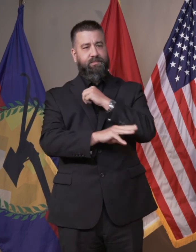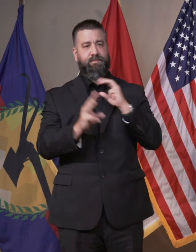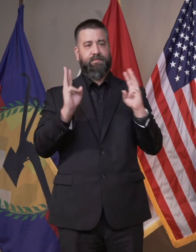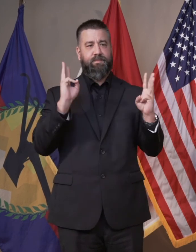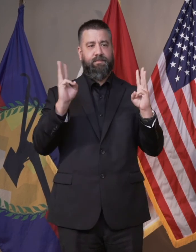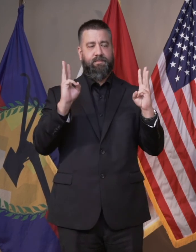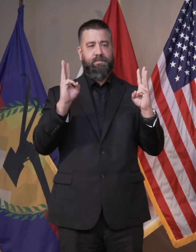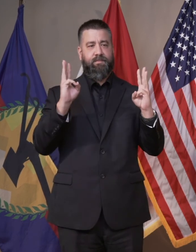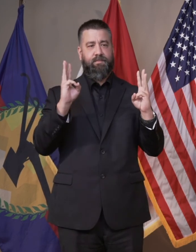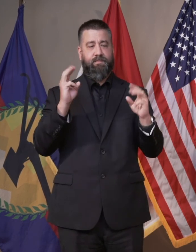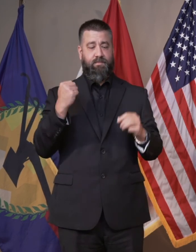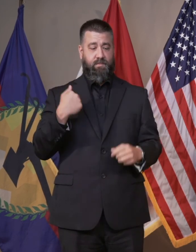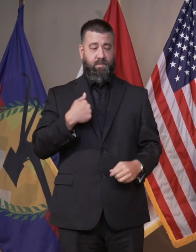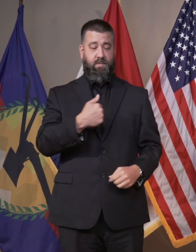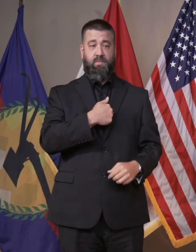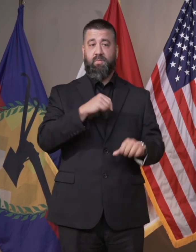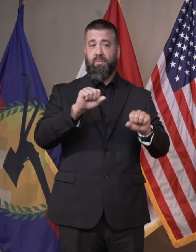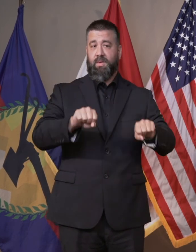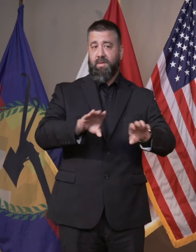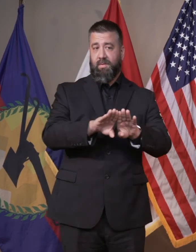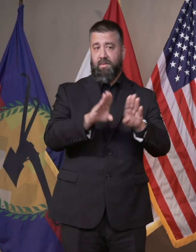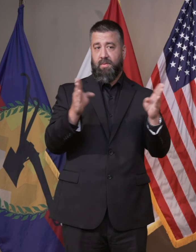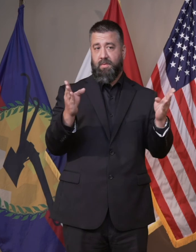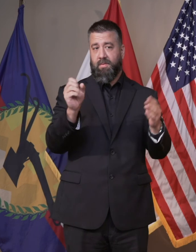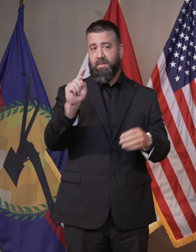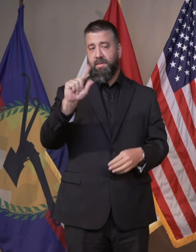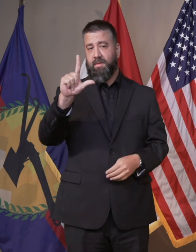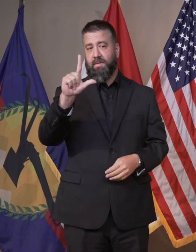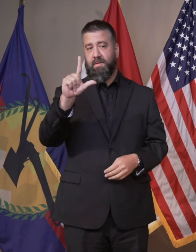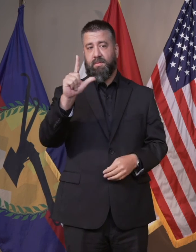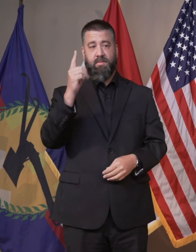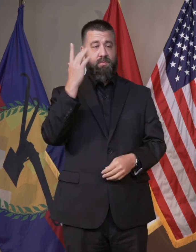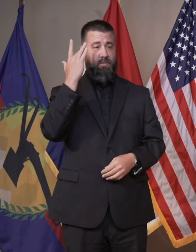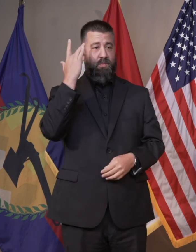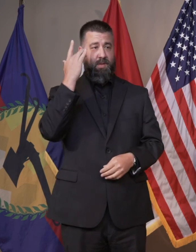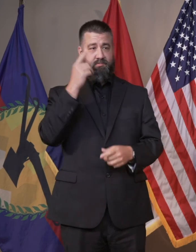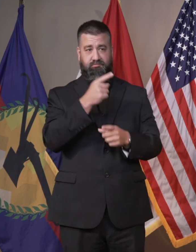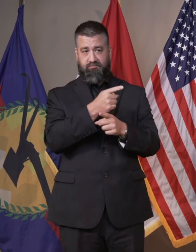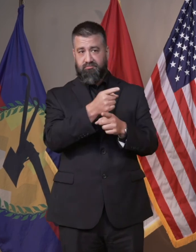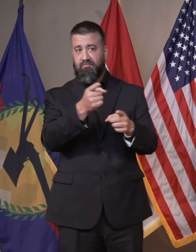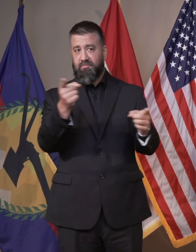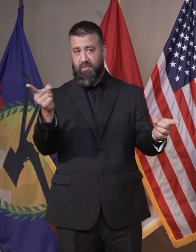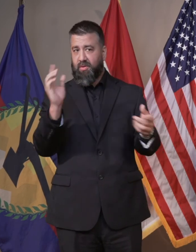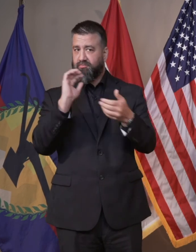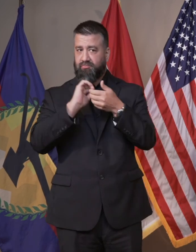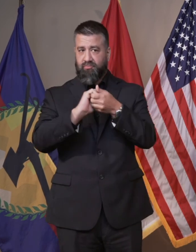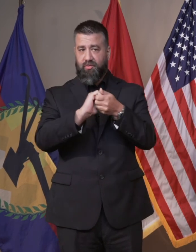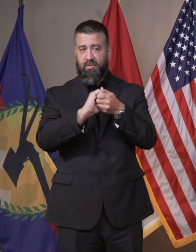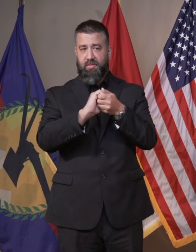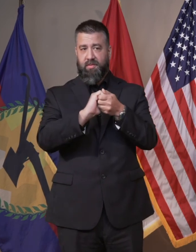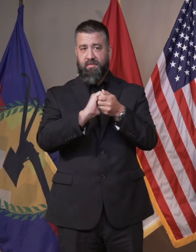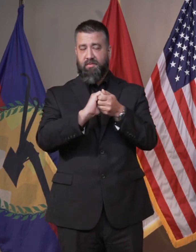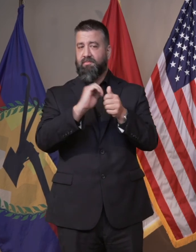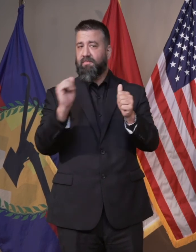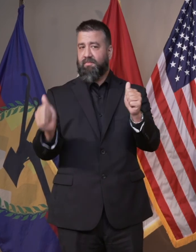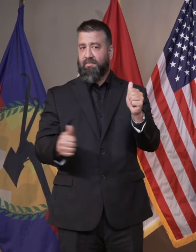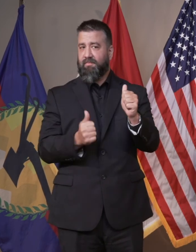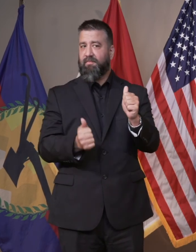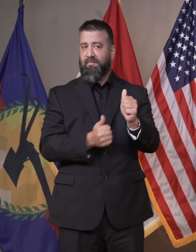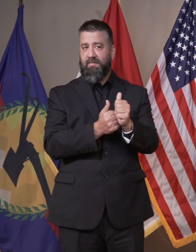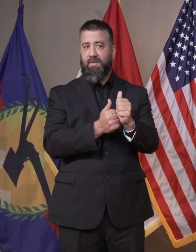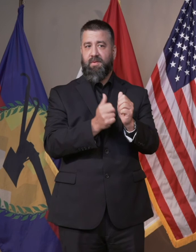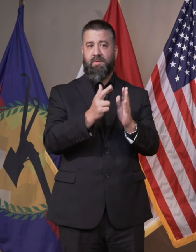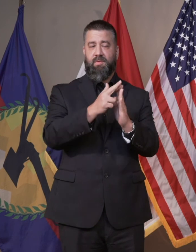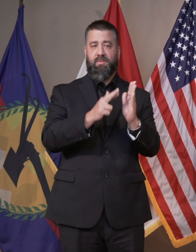reopen St. Louis County is due to the extensive cooperation by our St. Louis County residents,